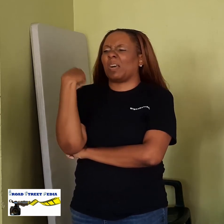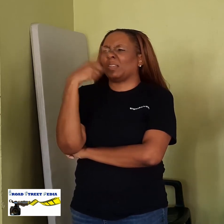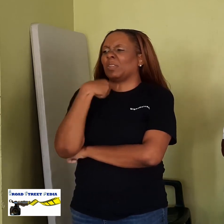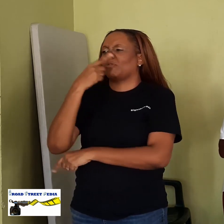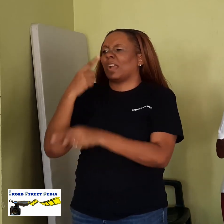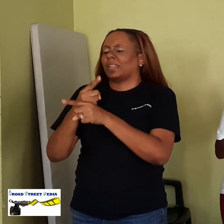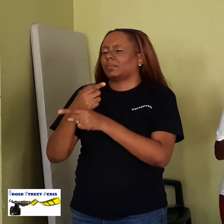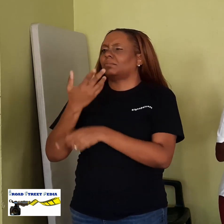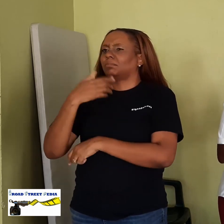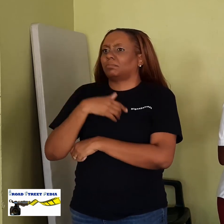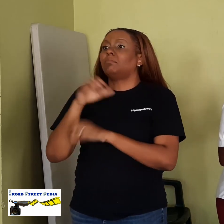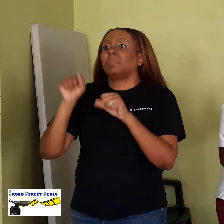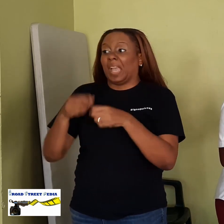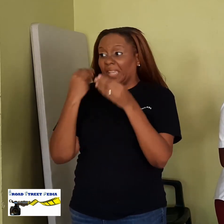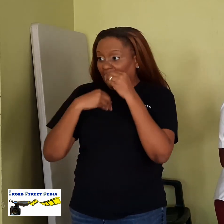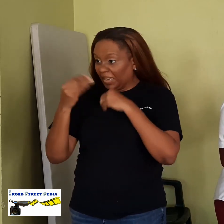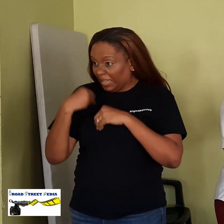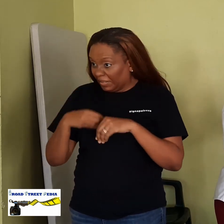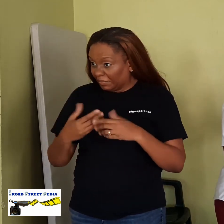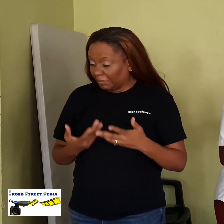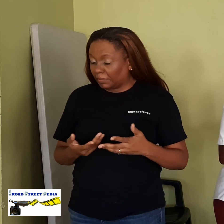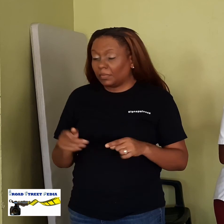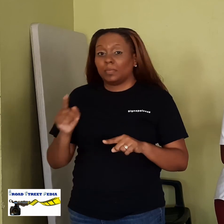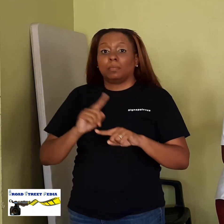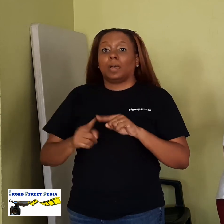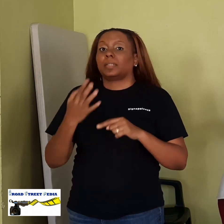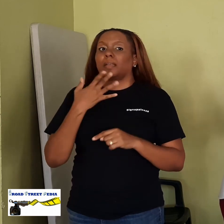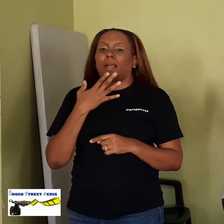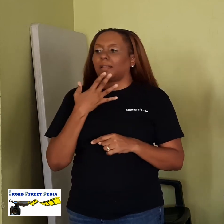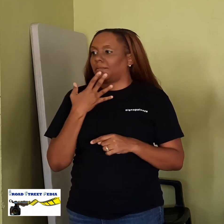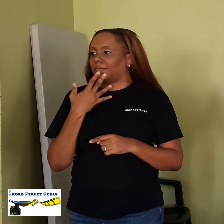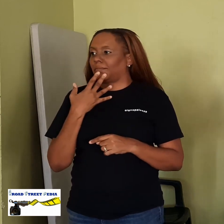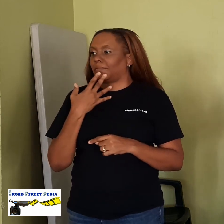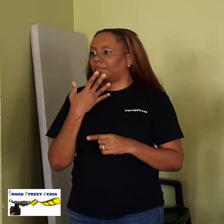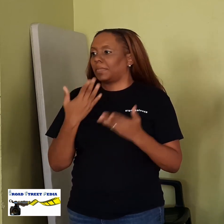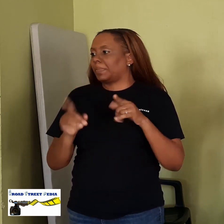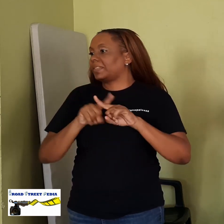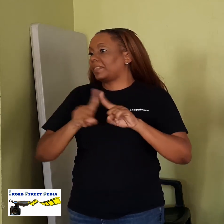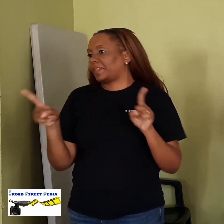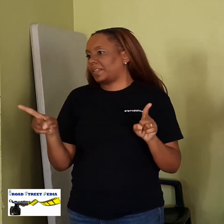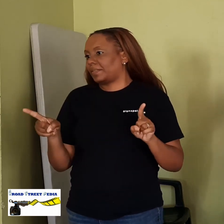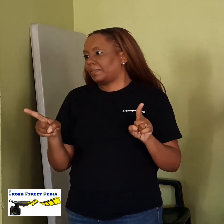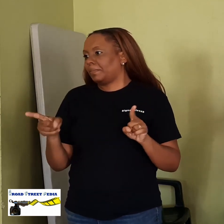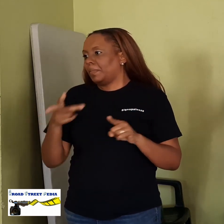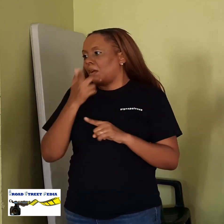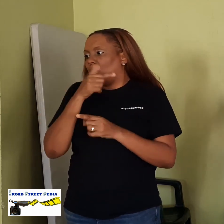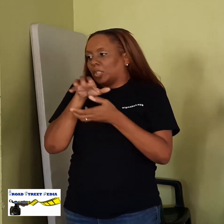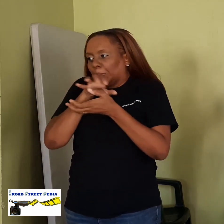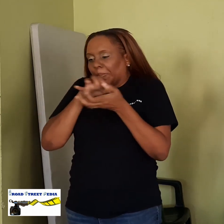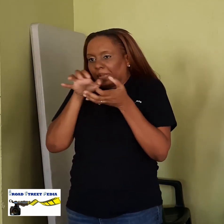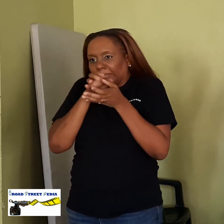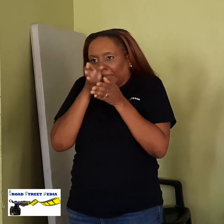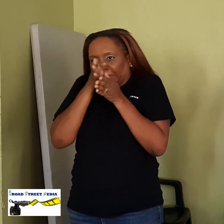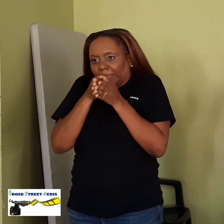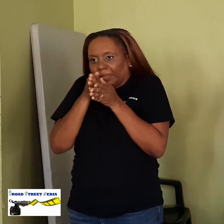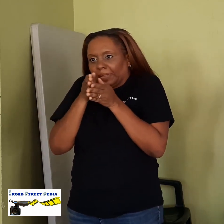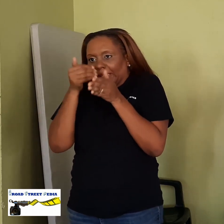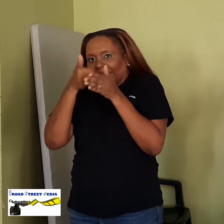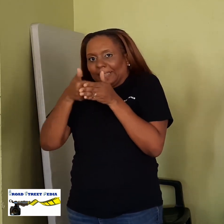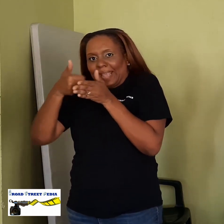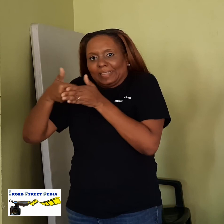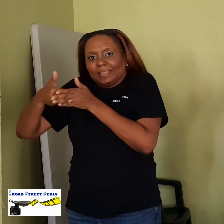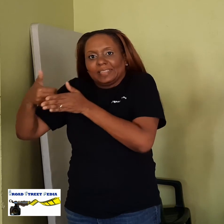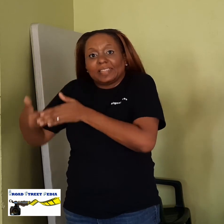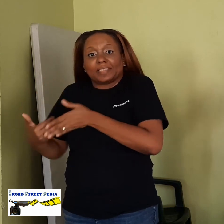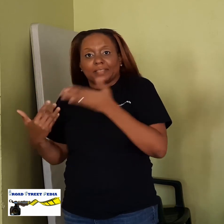It's edible, although it may not be the desired color, but your market will not want that. It wants that broccoli to